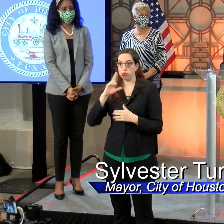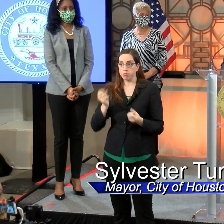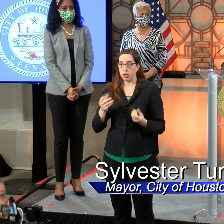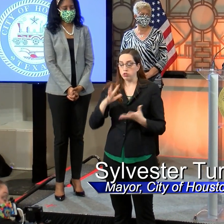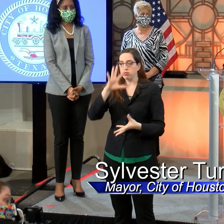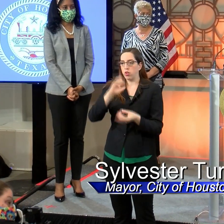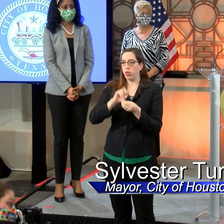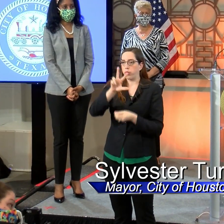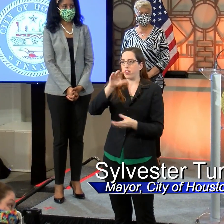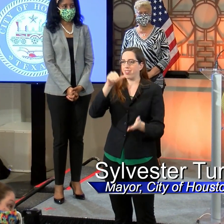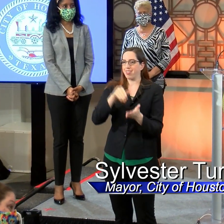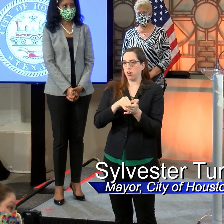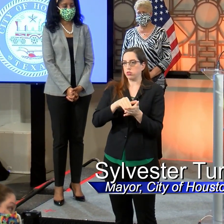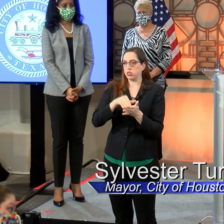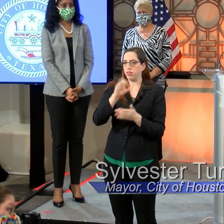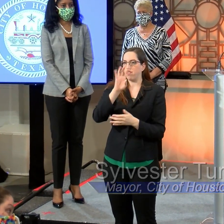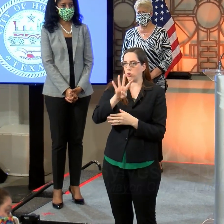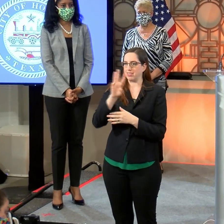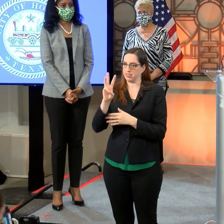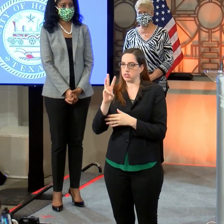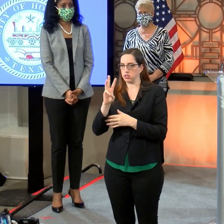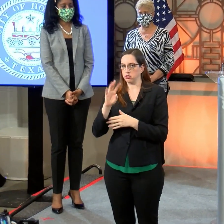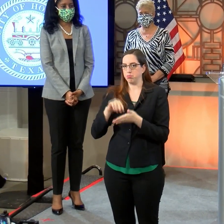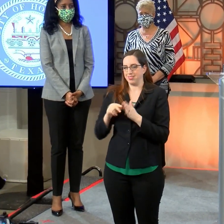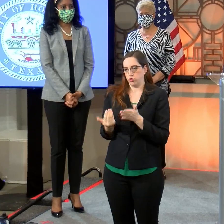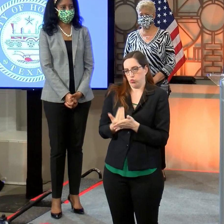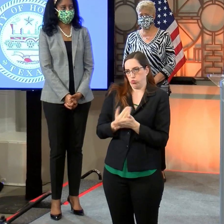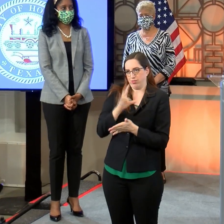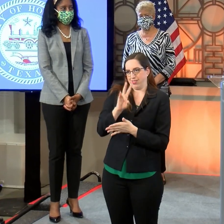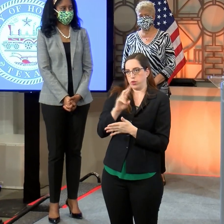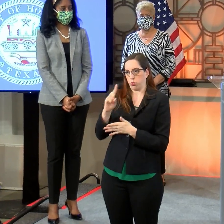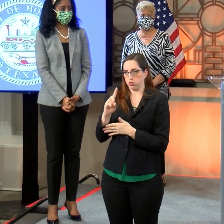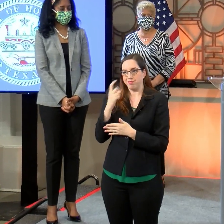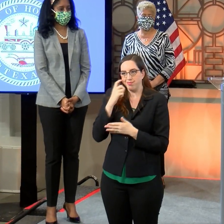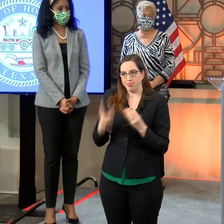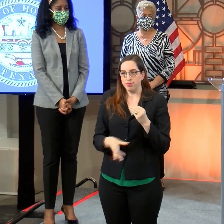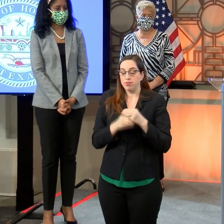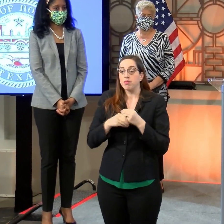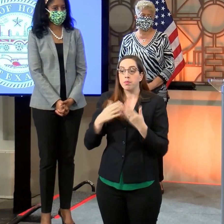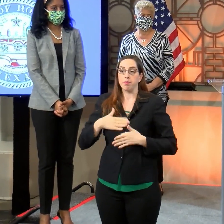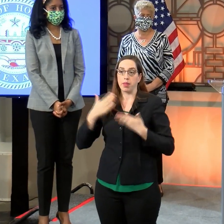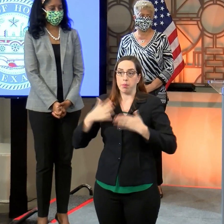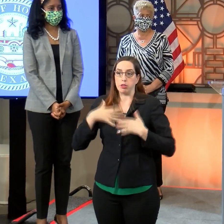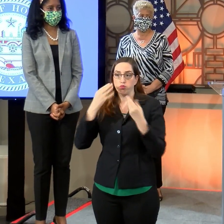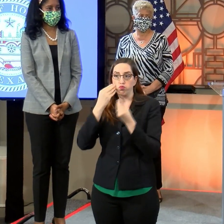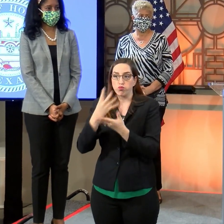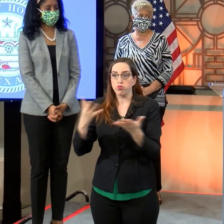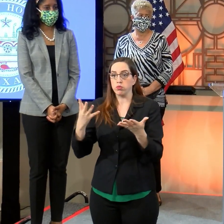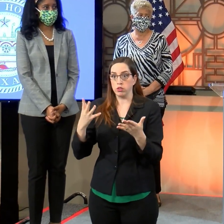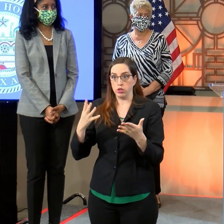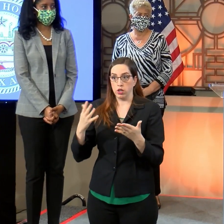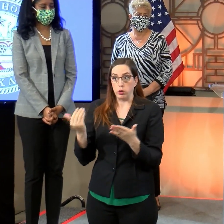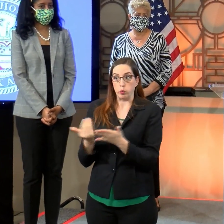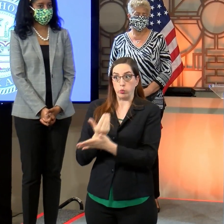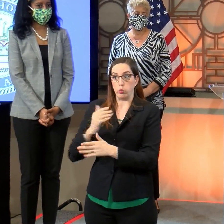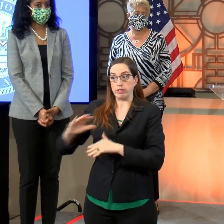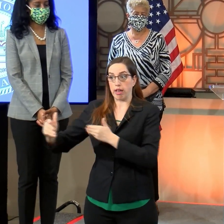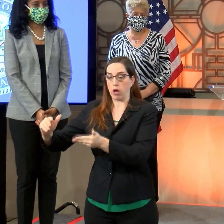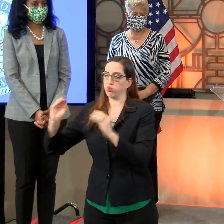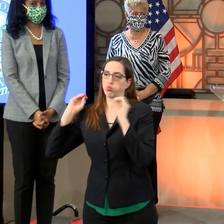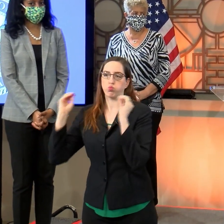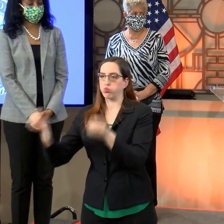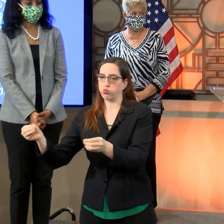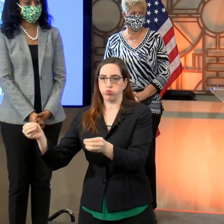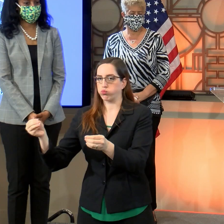to 3,046, so 71 new cases. I am pleased to report that there are no additional deaths